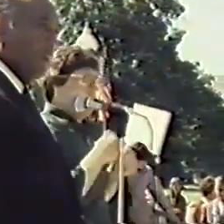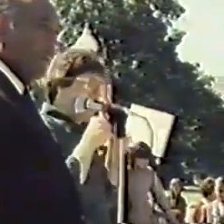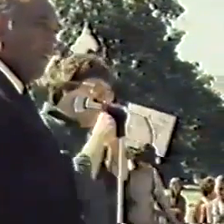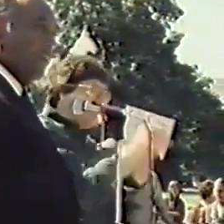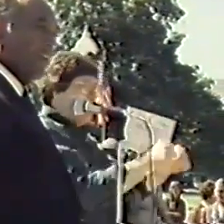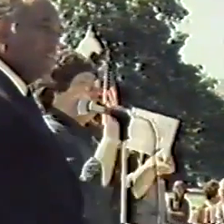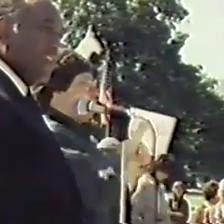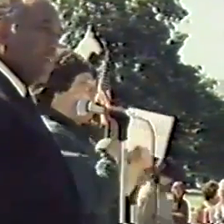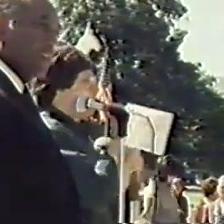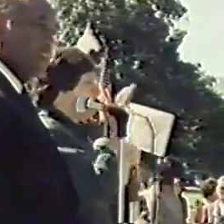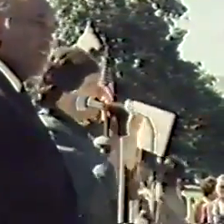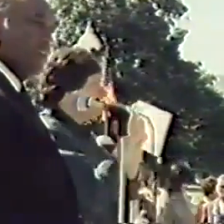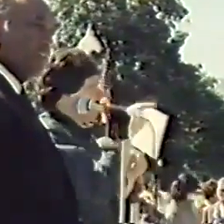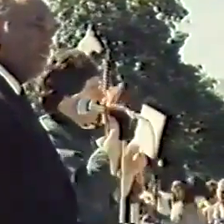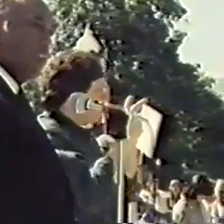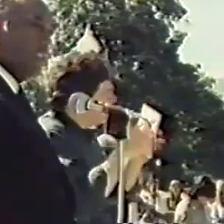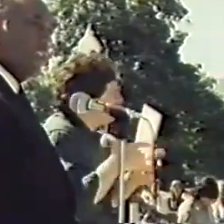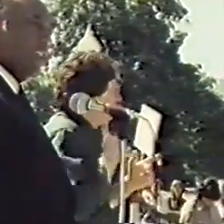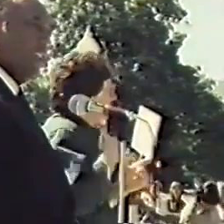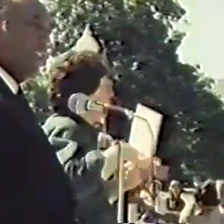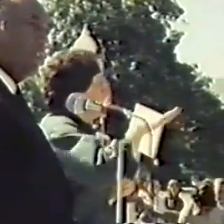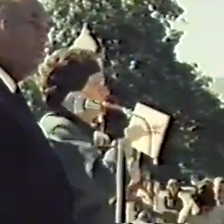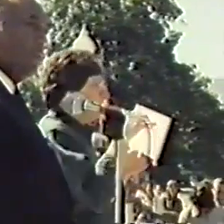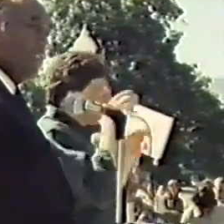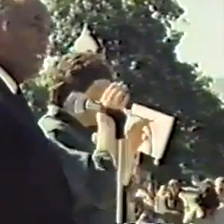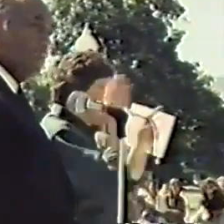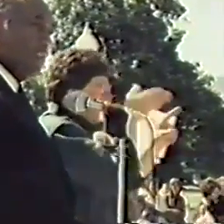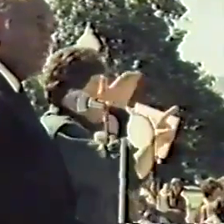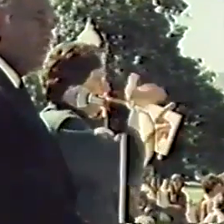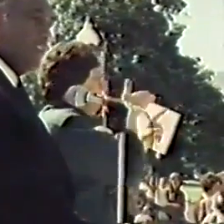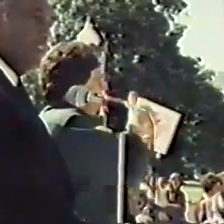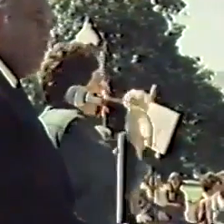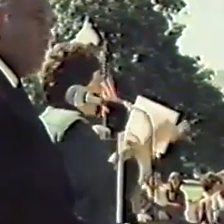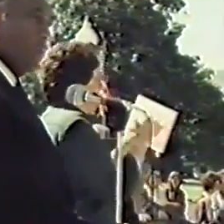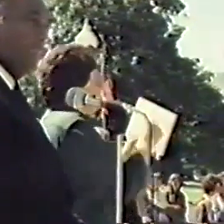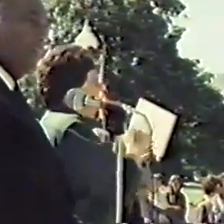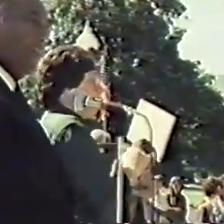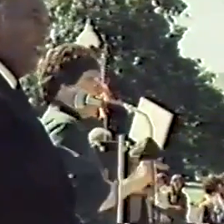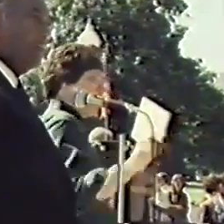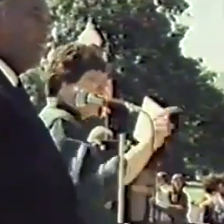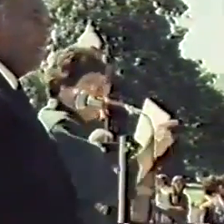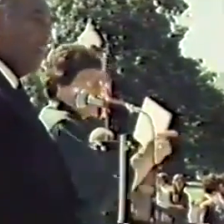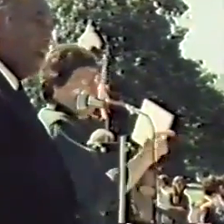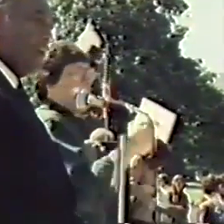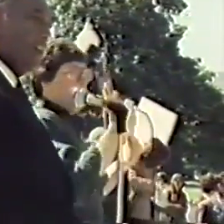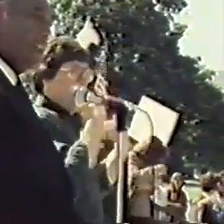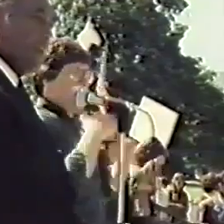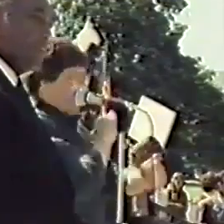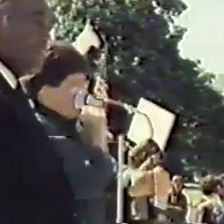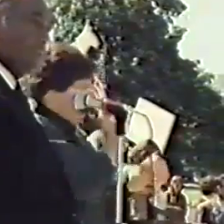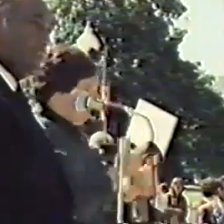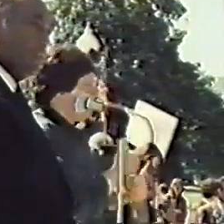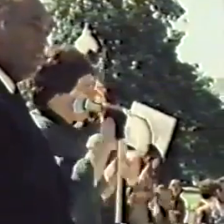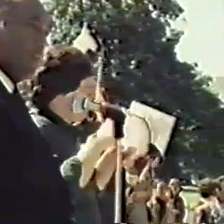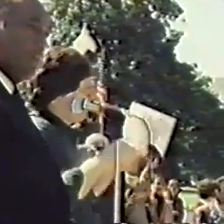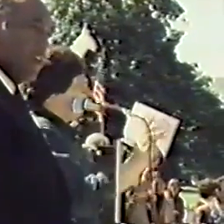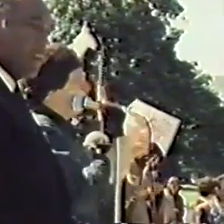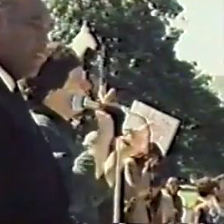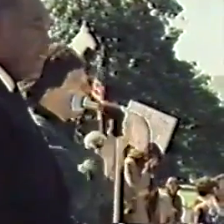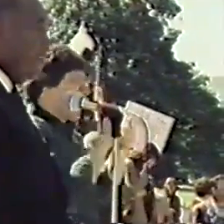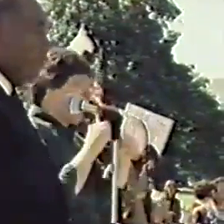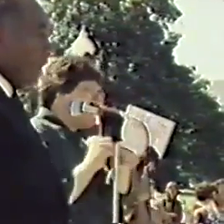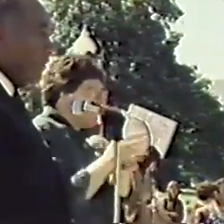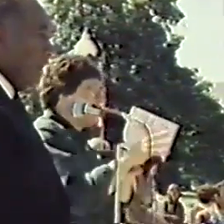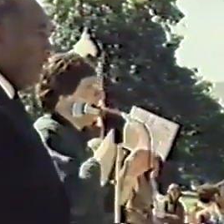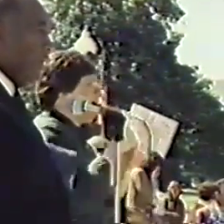to build public sentiment, directing it at those individuals that you have a power and opportunity to